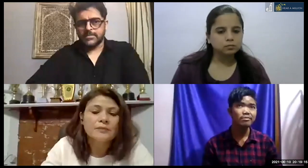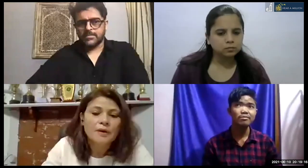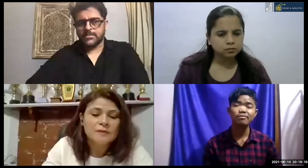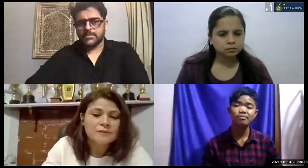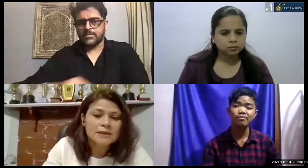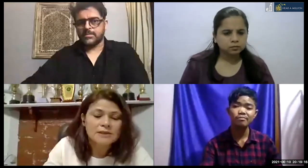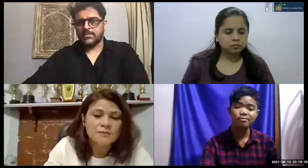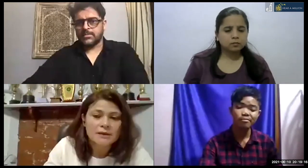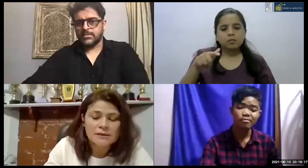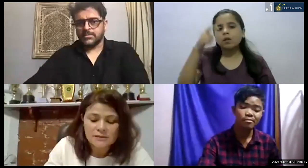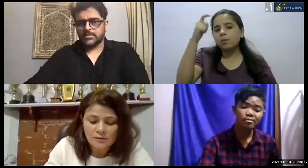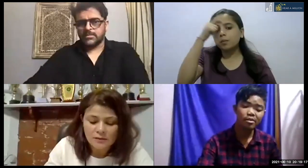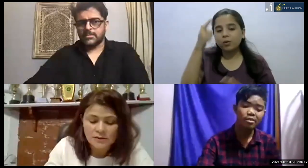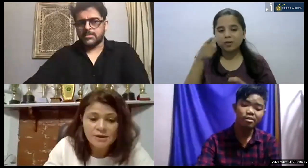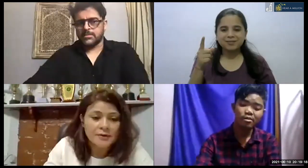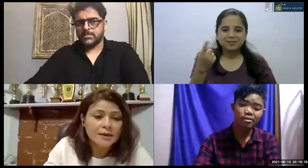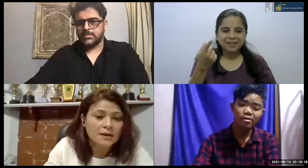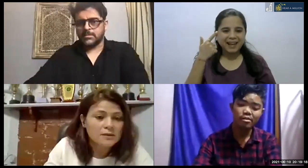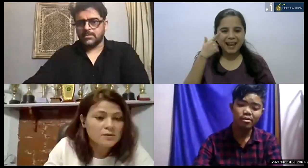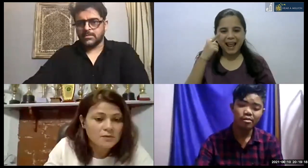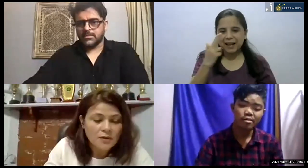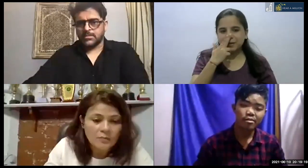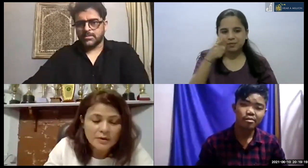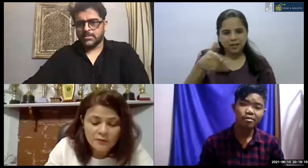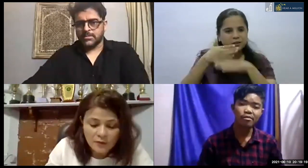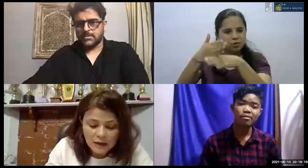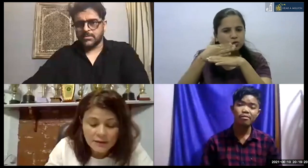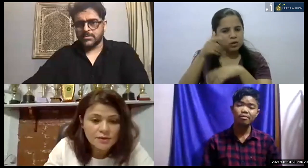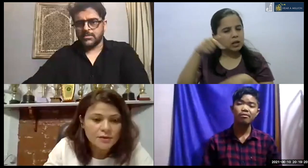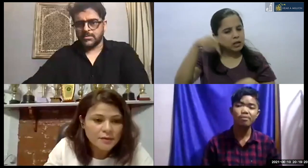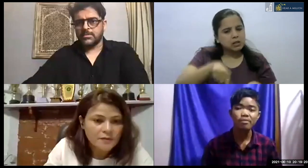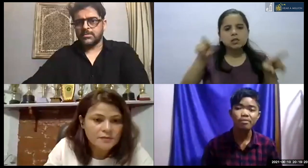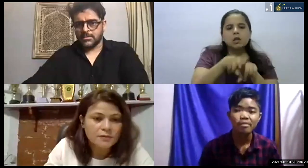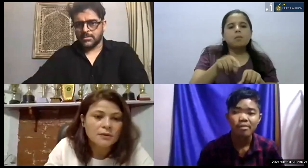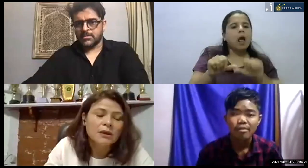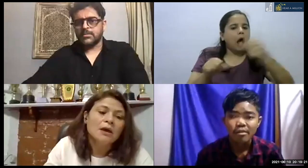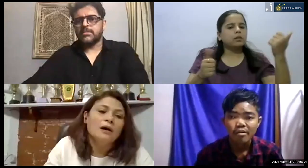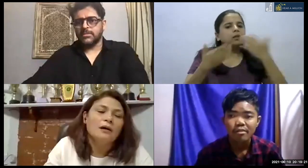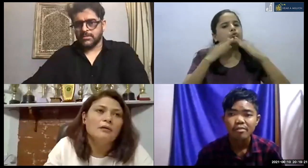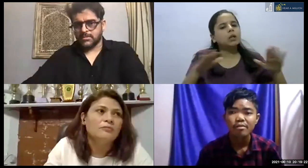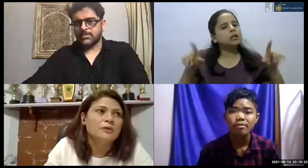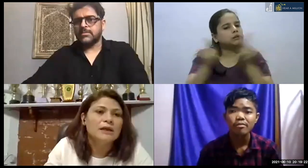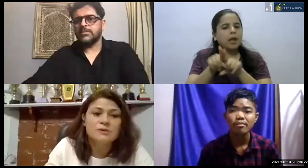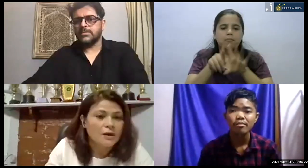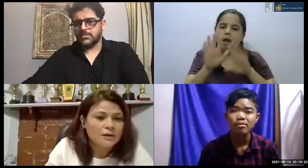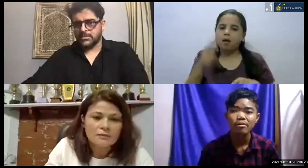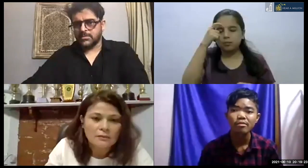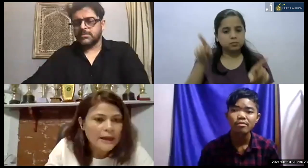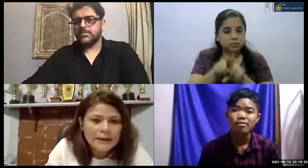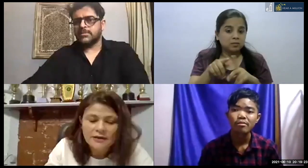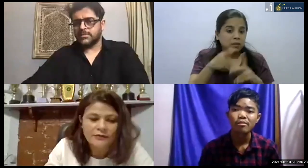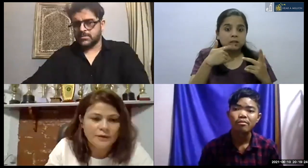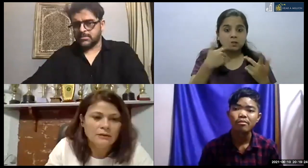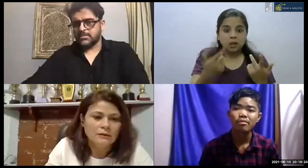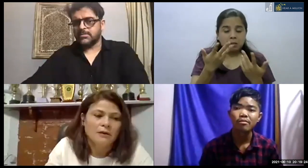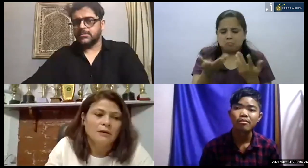the problems that Ishmat is sharing here is also common for other children also. It's not